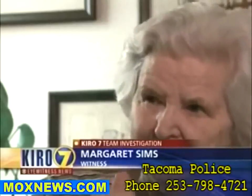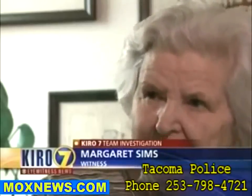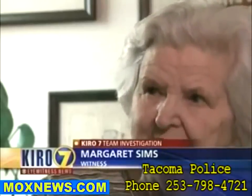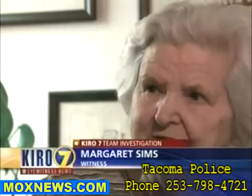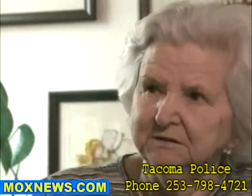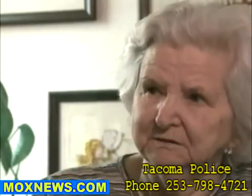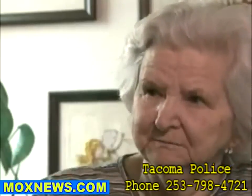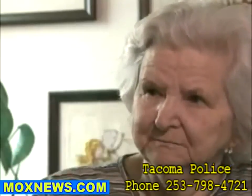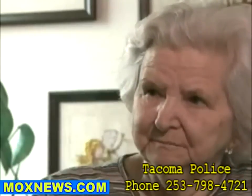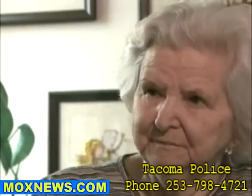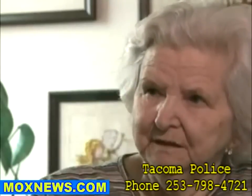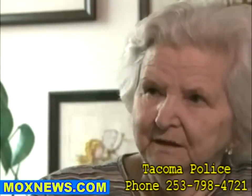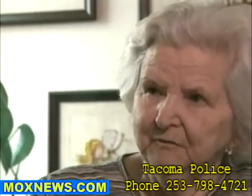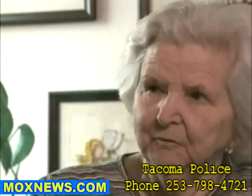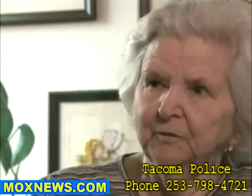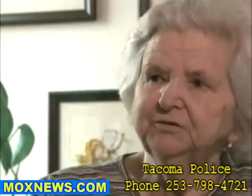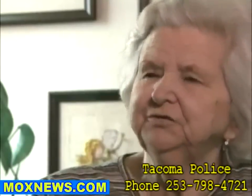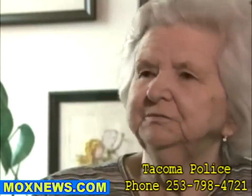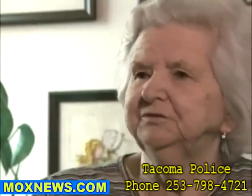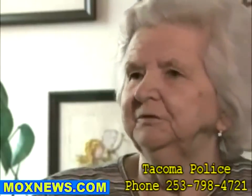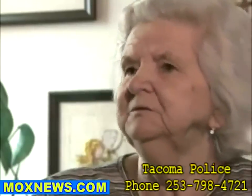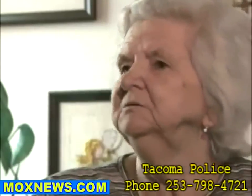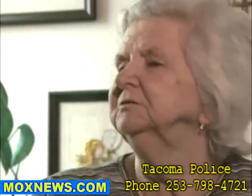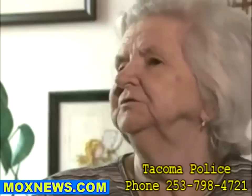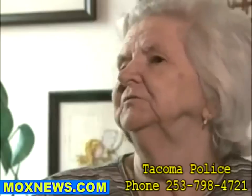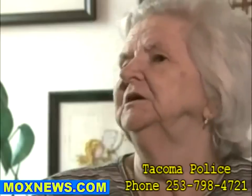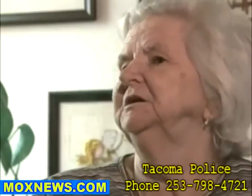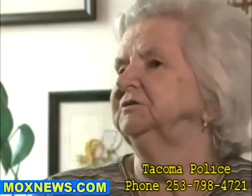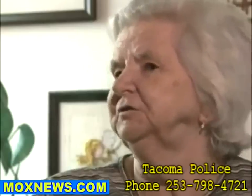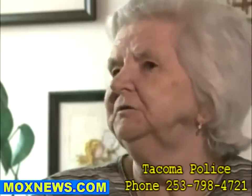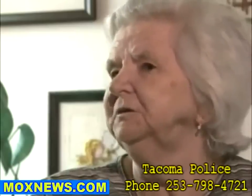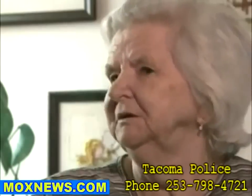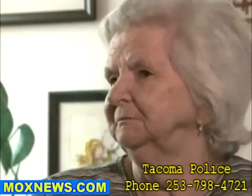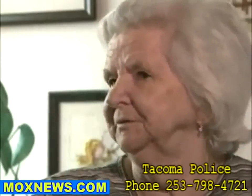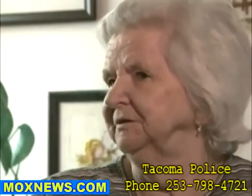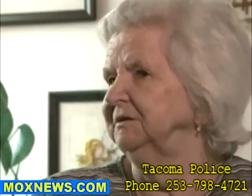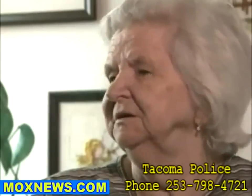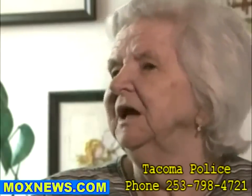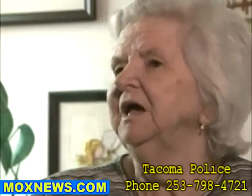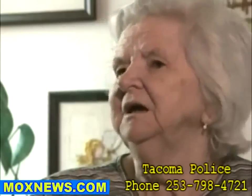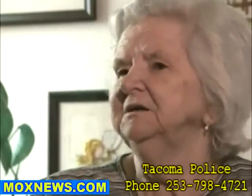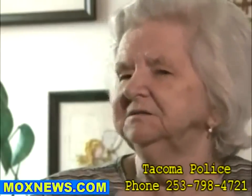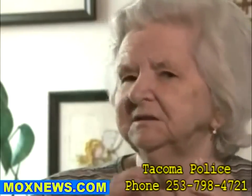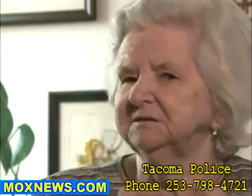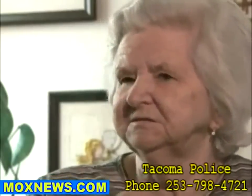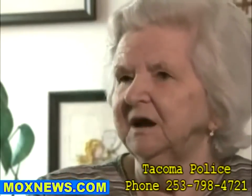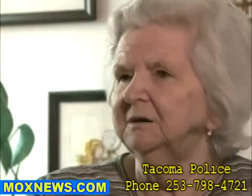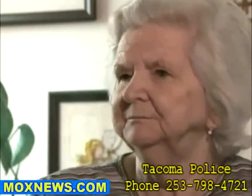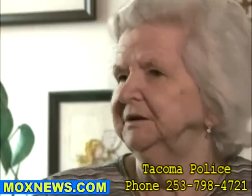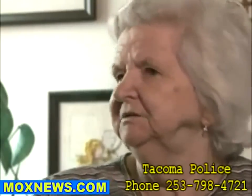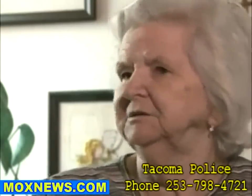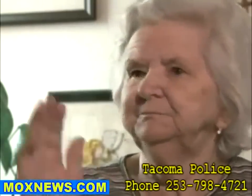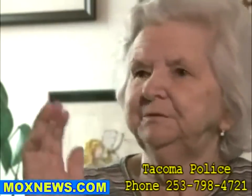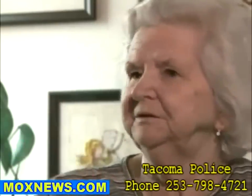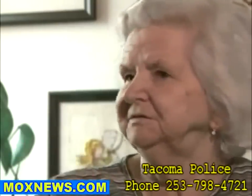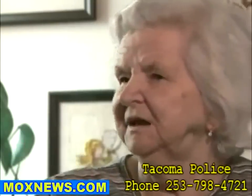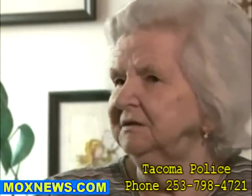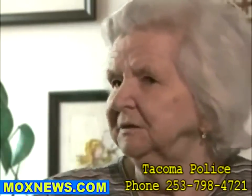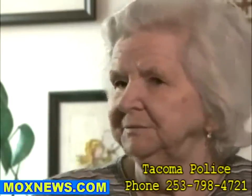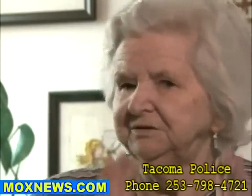coming at him. Well, what she was doing was running to him, but he said stop, but he didn't put his hand up.